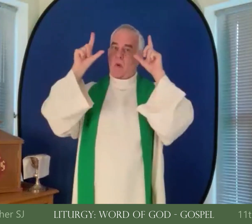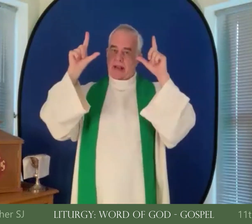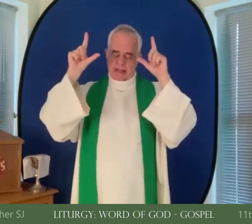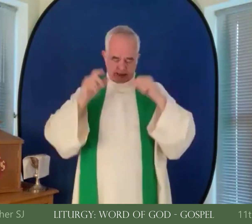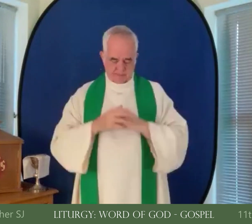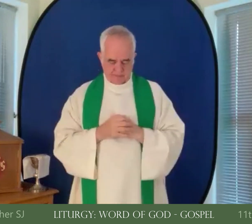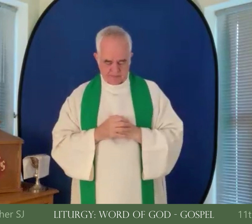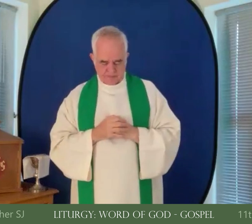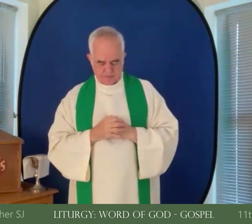awake.